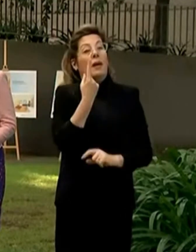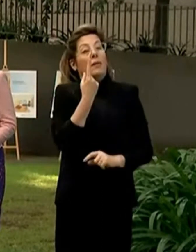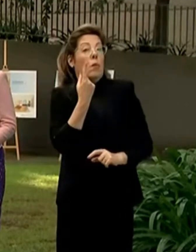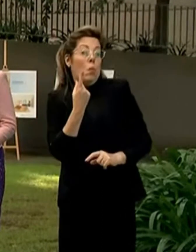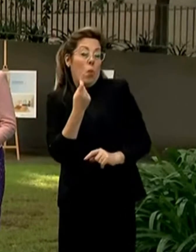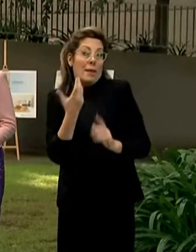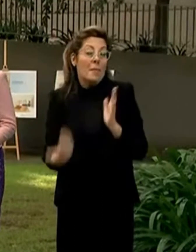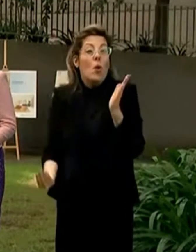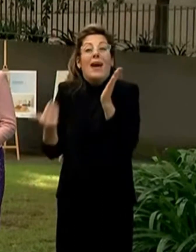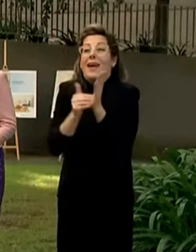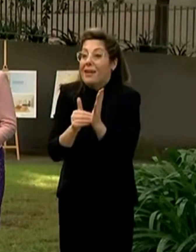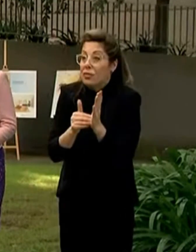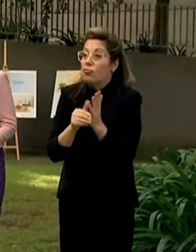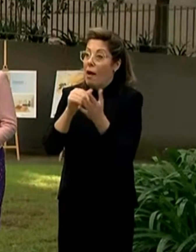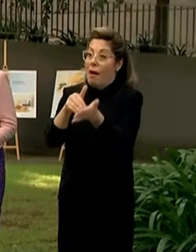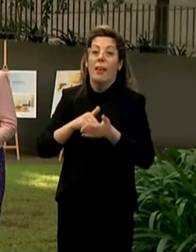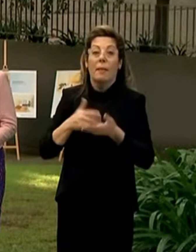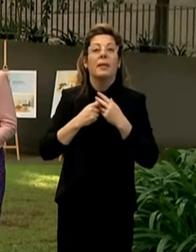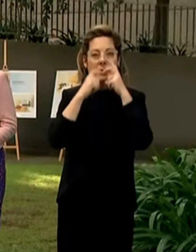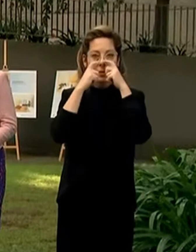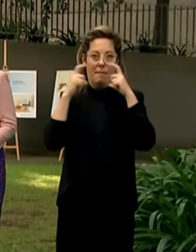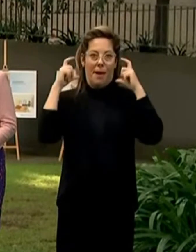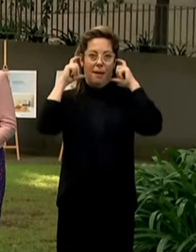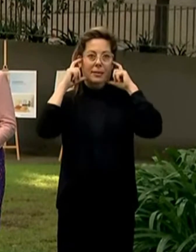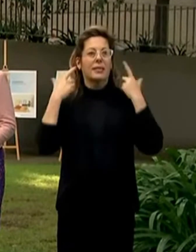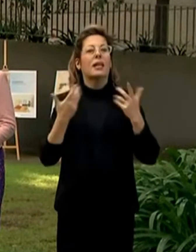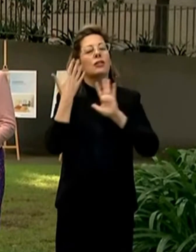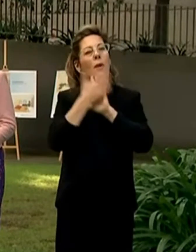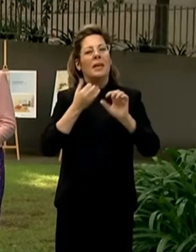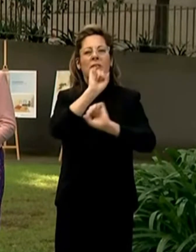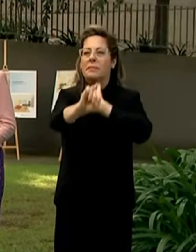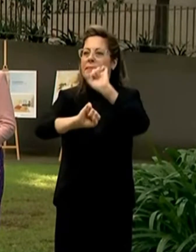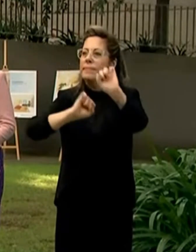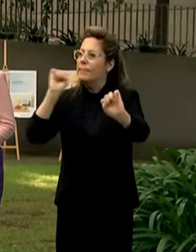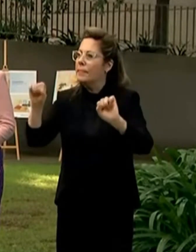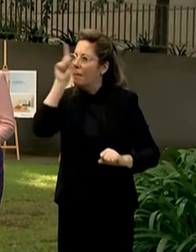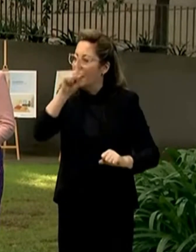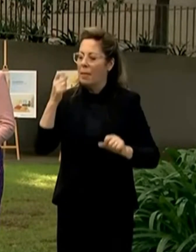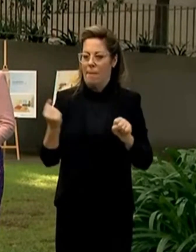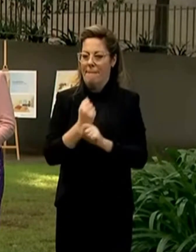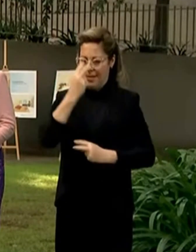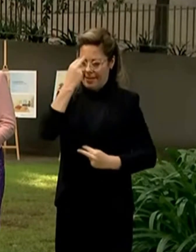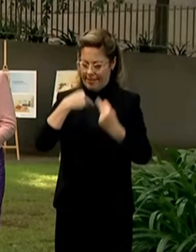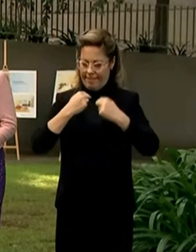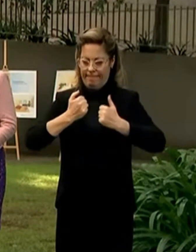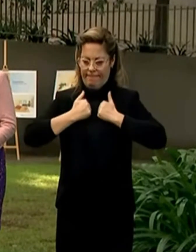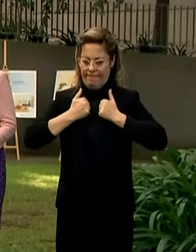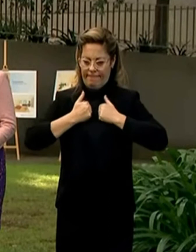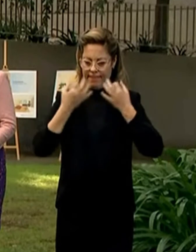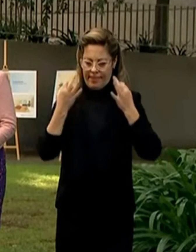community information upon which they can base their actions, as well as support businesses make